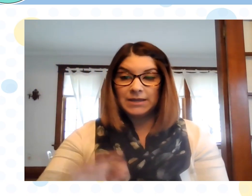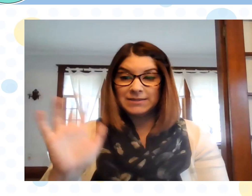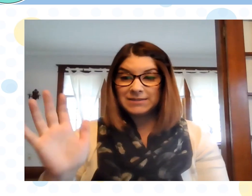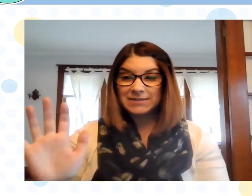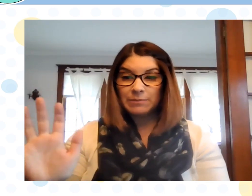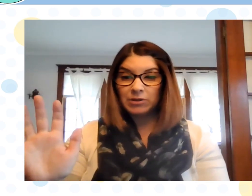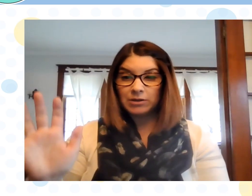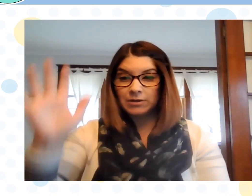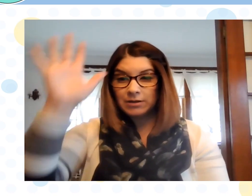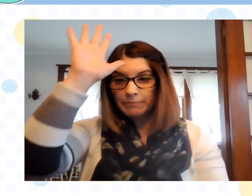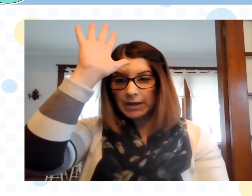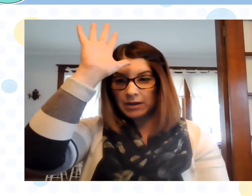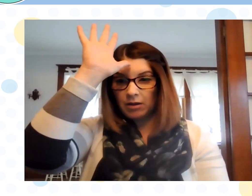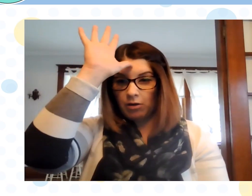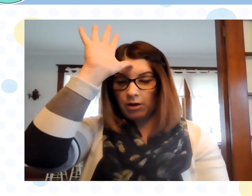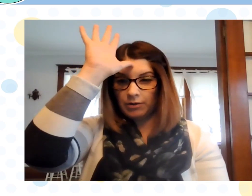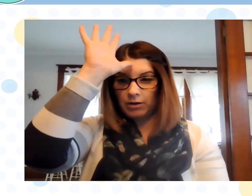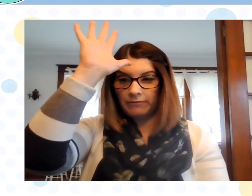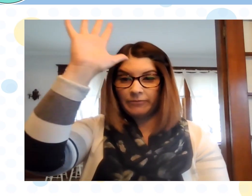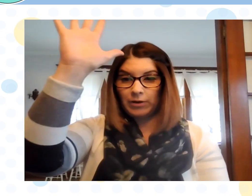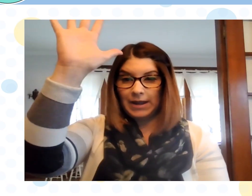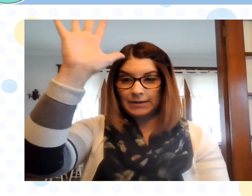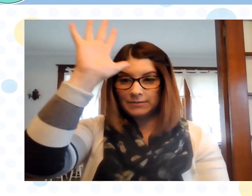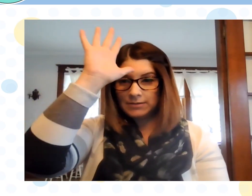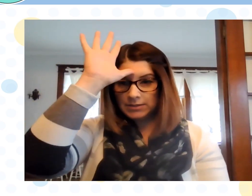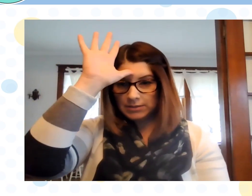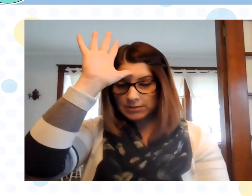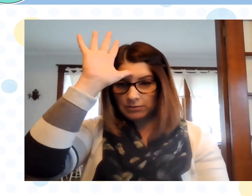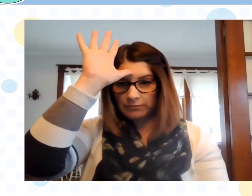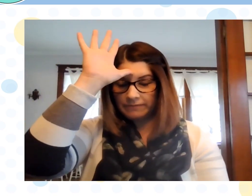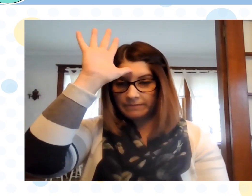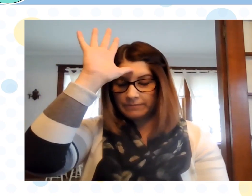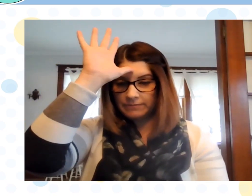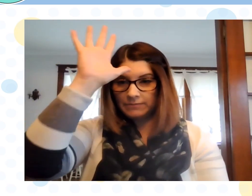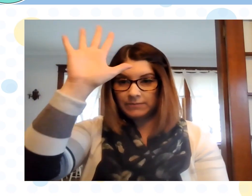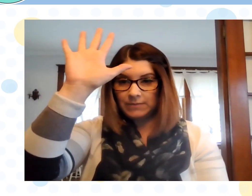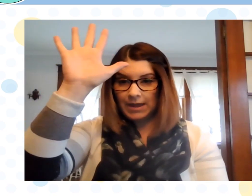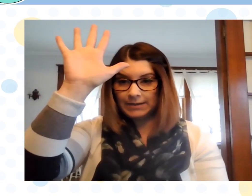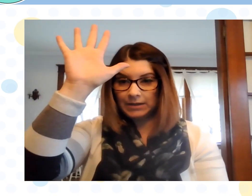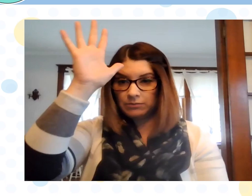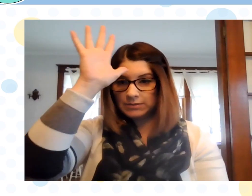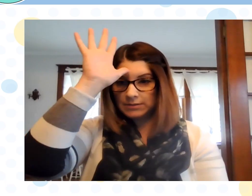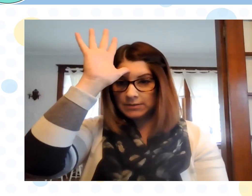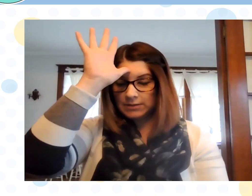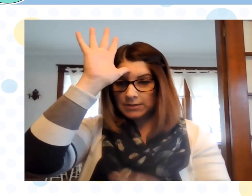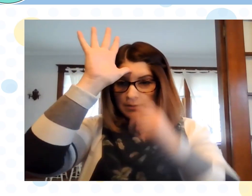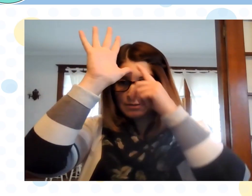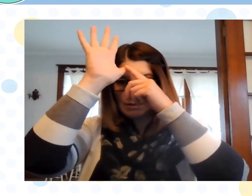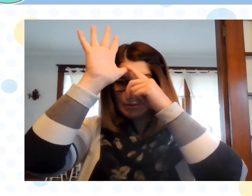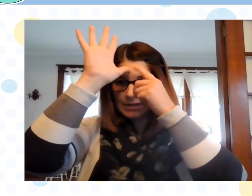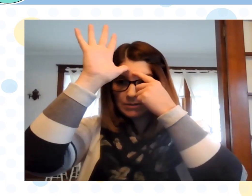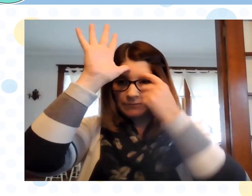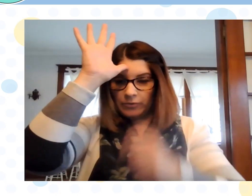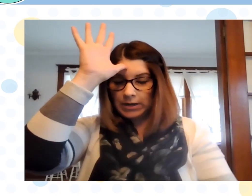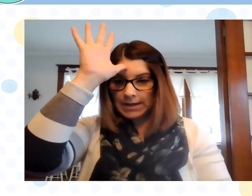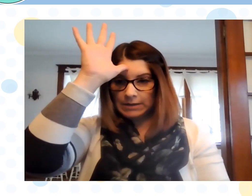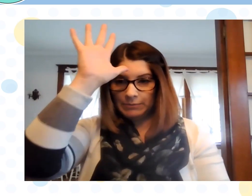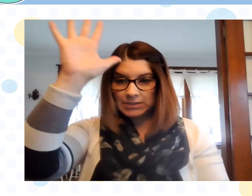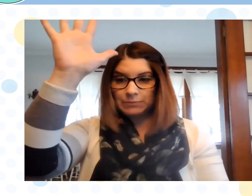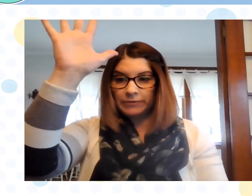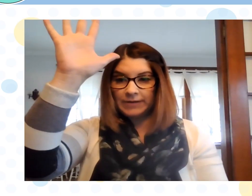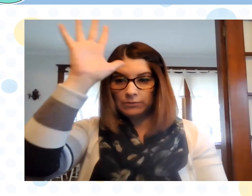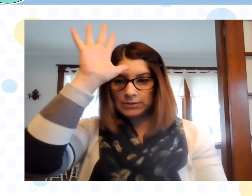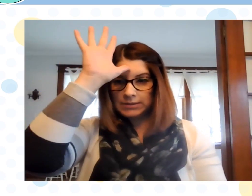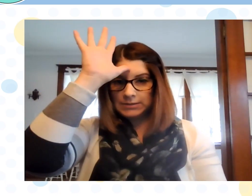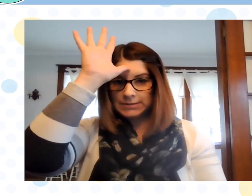made similar, but on our forehead. So hand out, thumb against our forehead, and we just